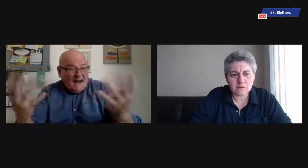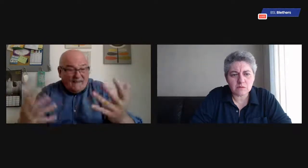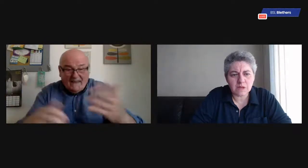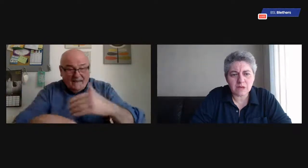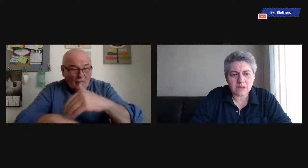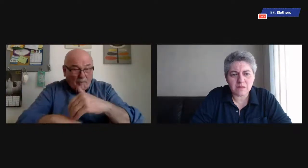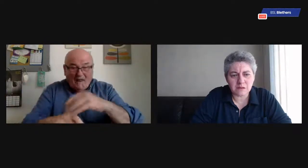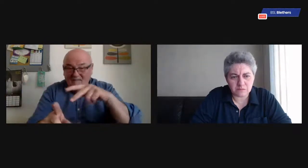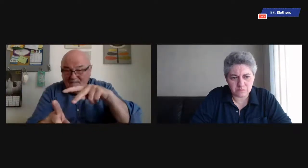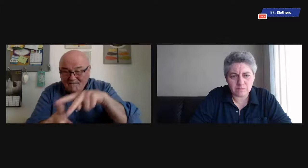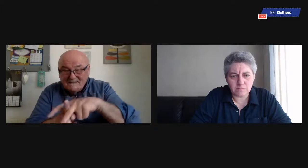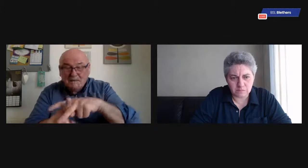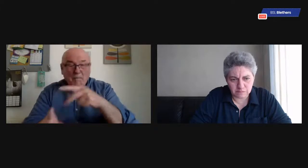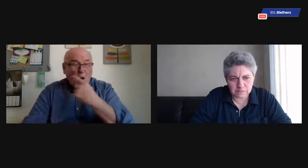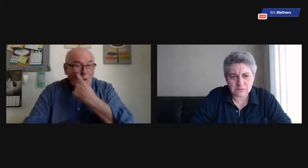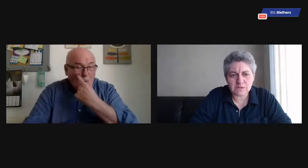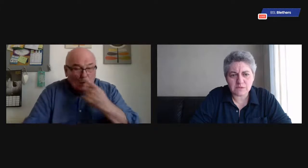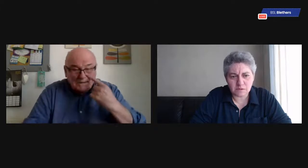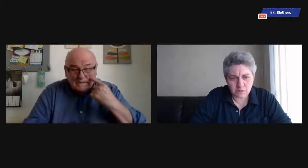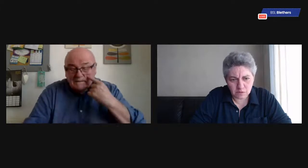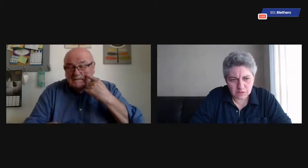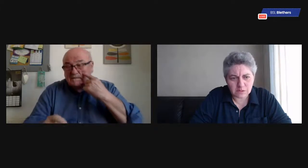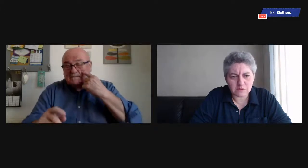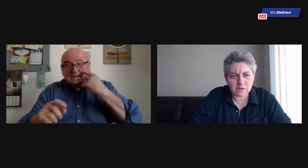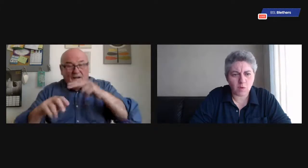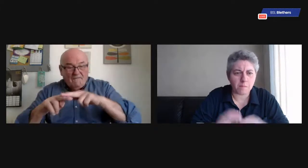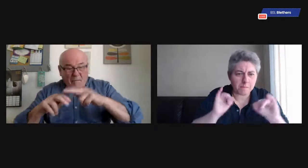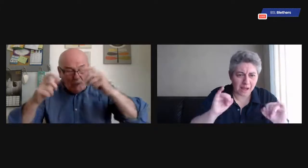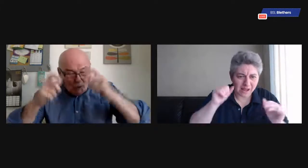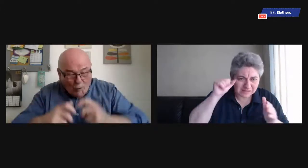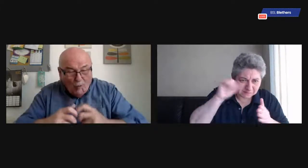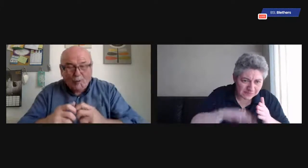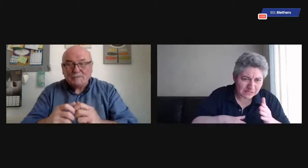deaf people, it could be someone who was